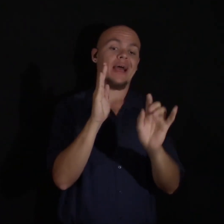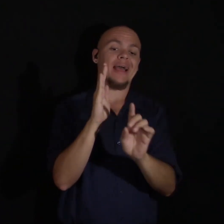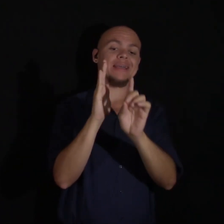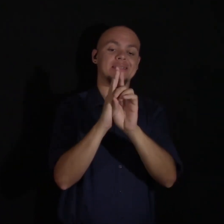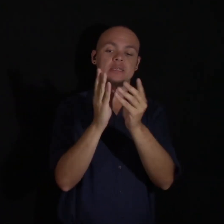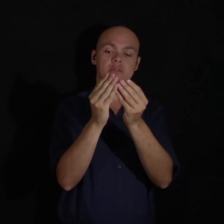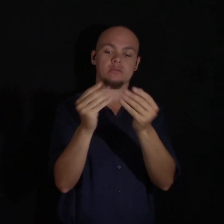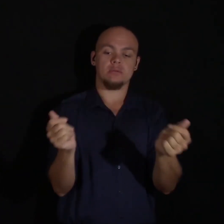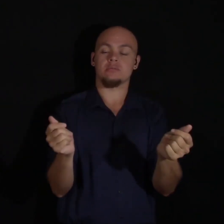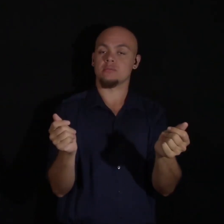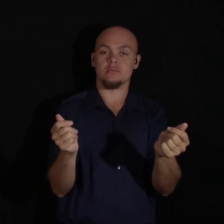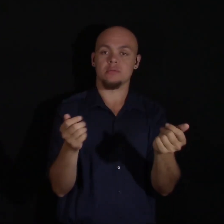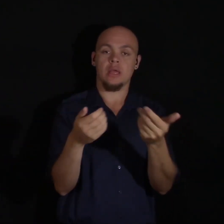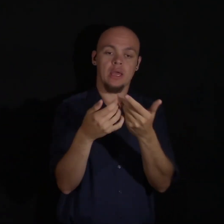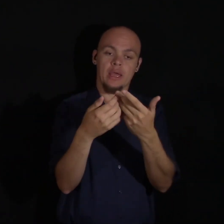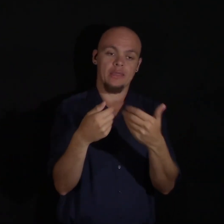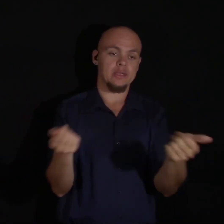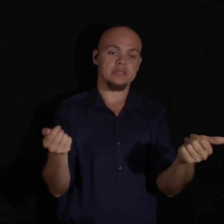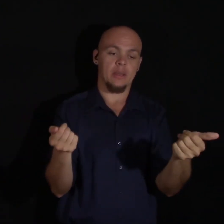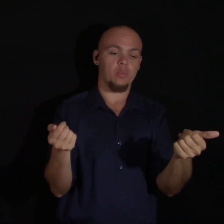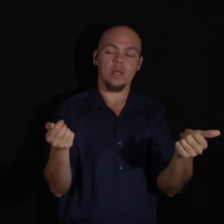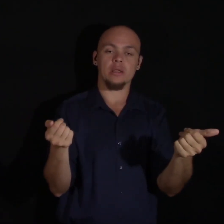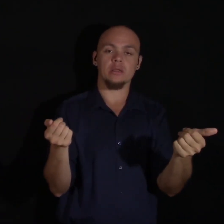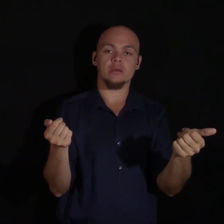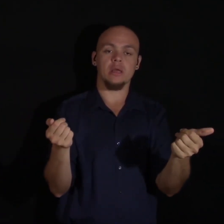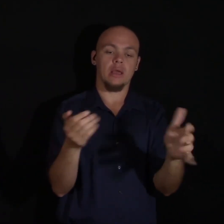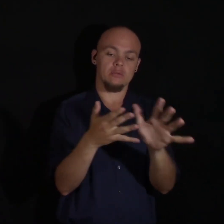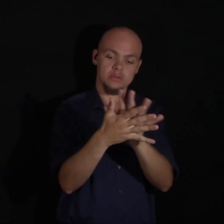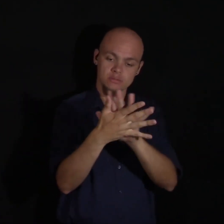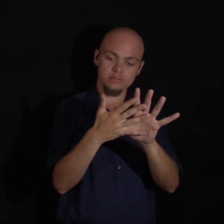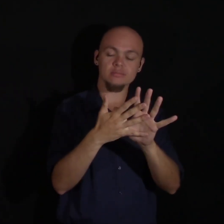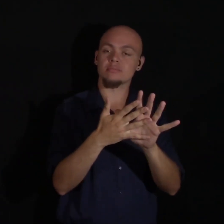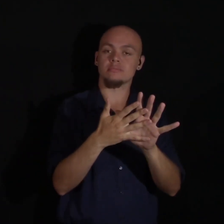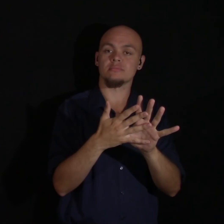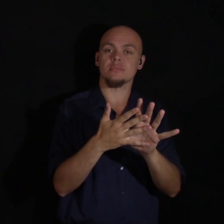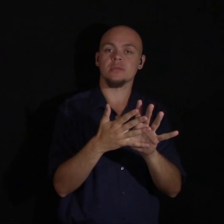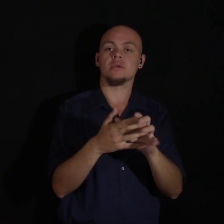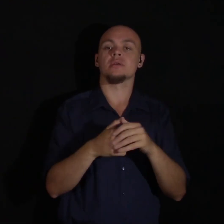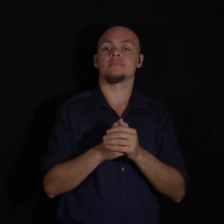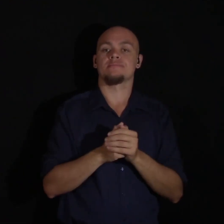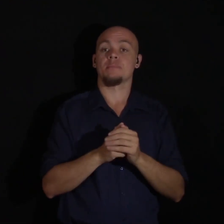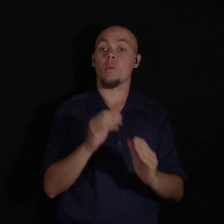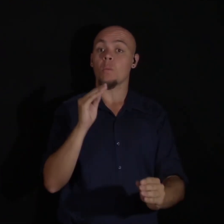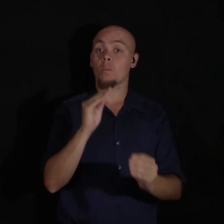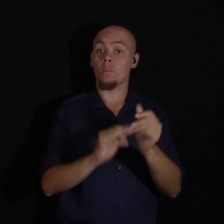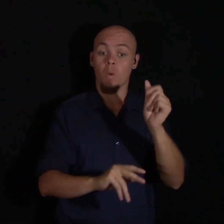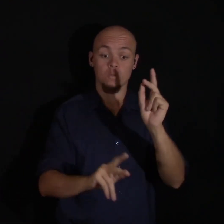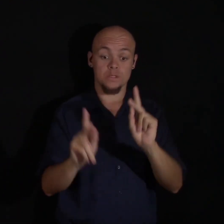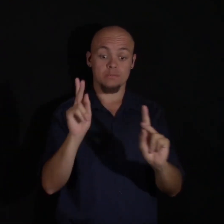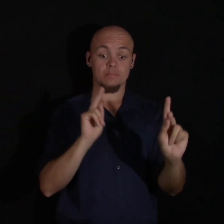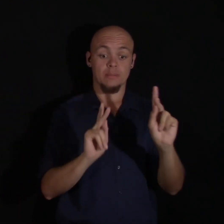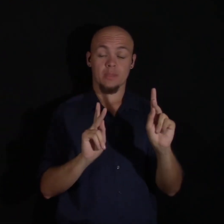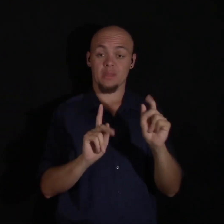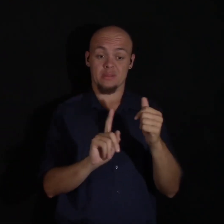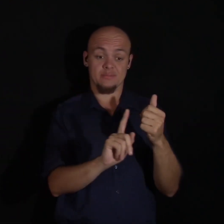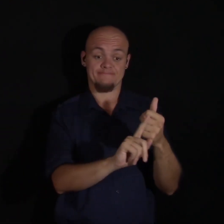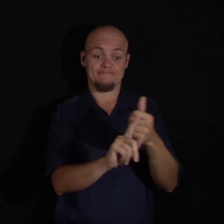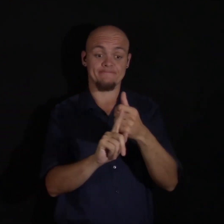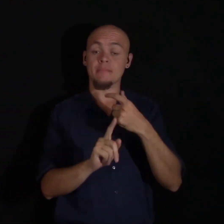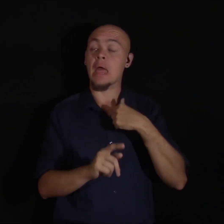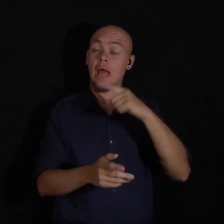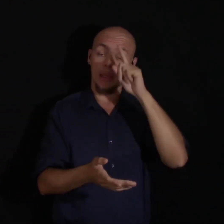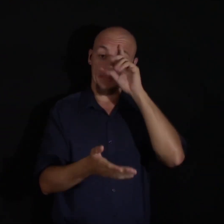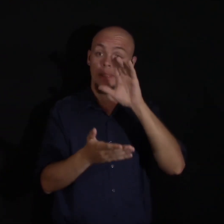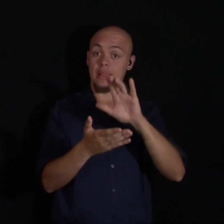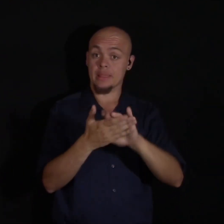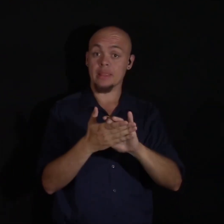separate, exclusive orientations and identities. The vast majority of people, I do believe,